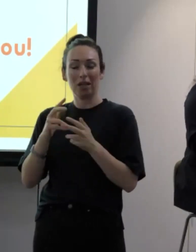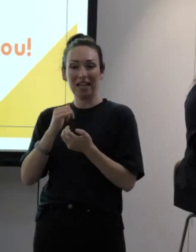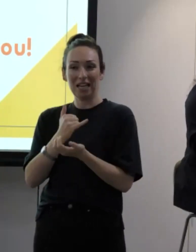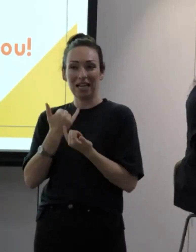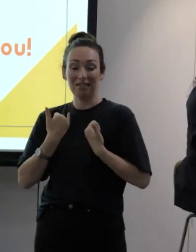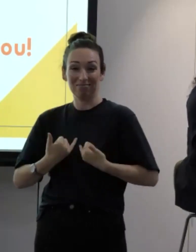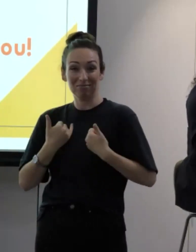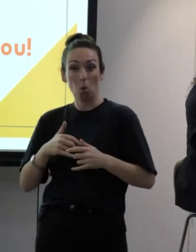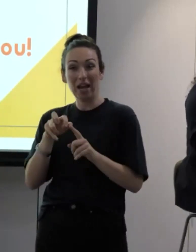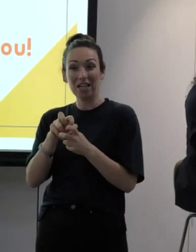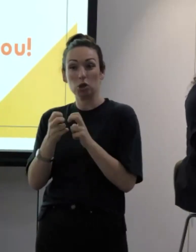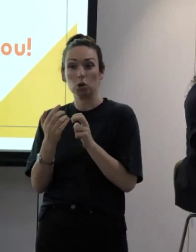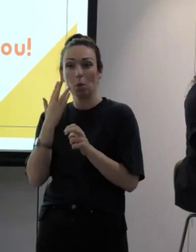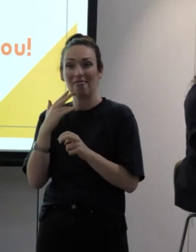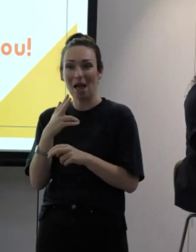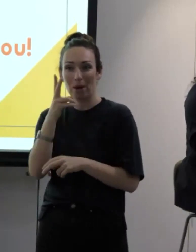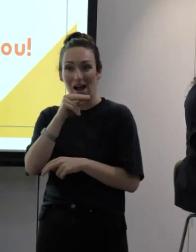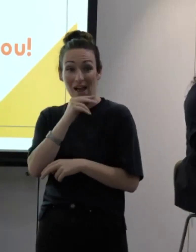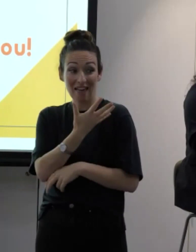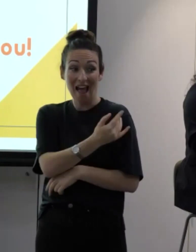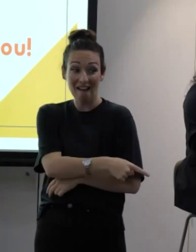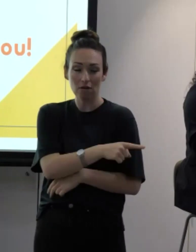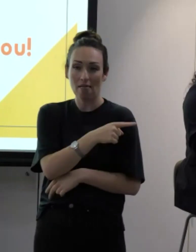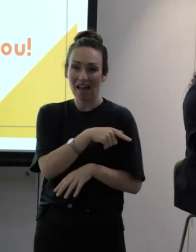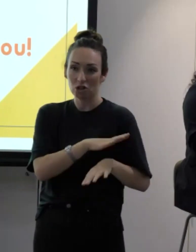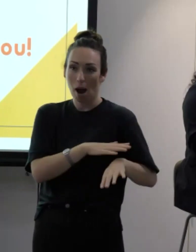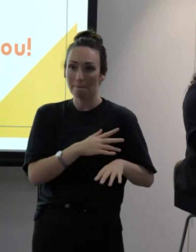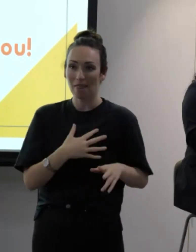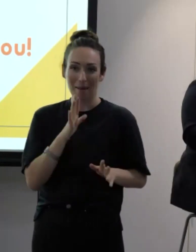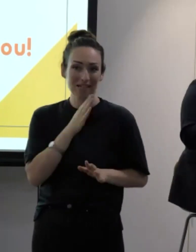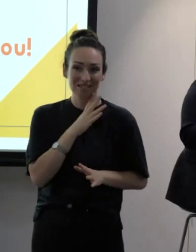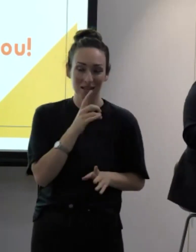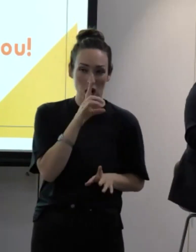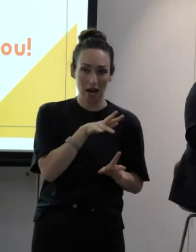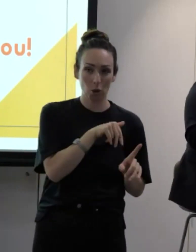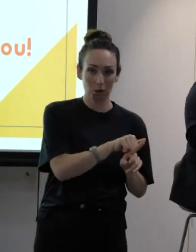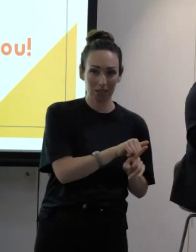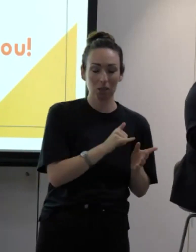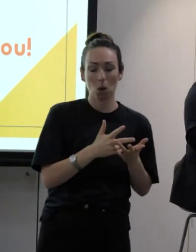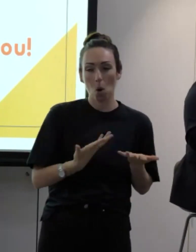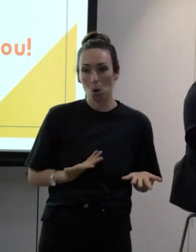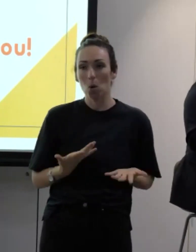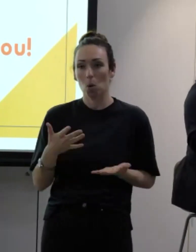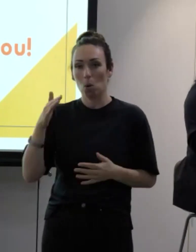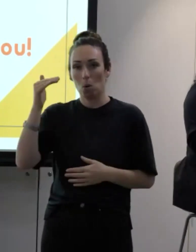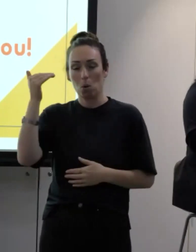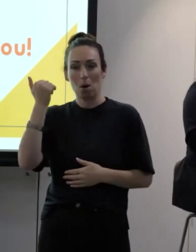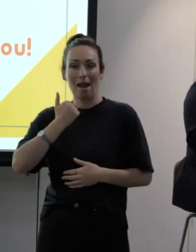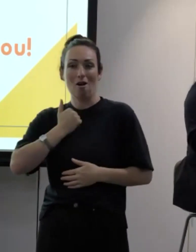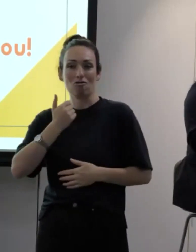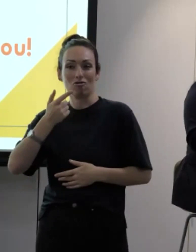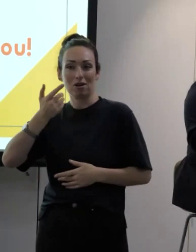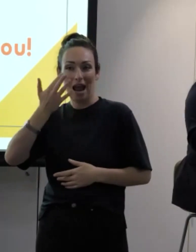younger. I'm just going to point out that dementia is a neurodegenerative condition, which is